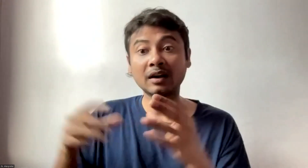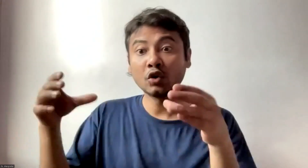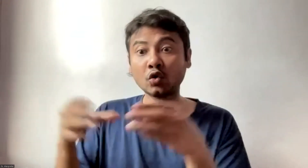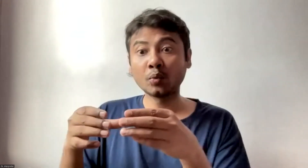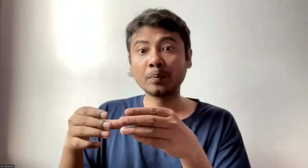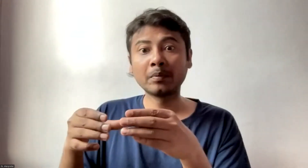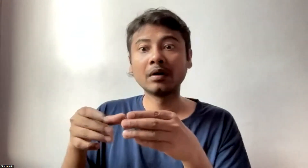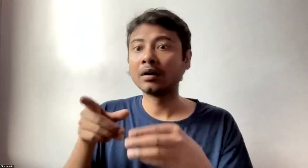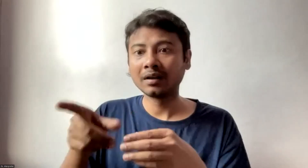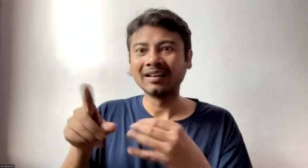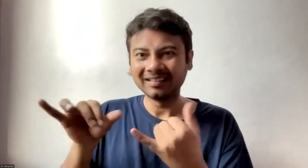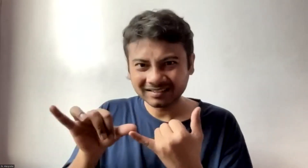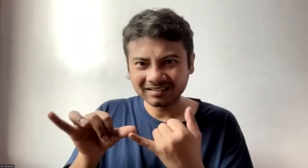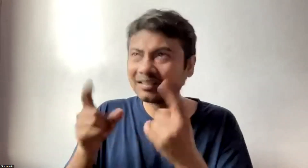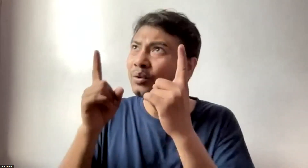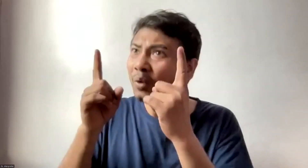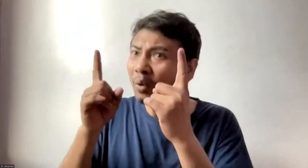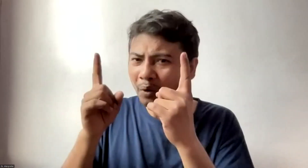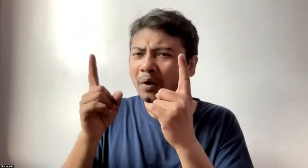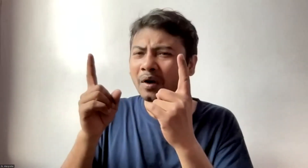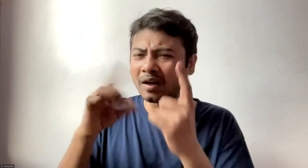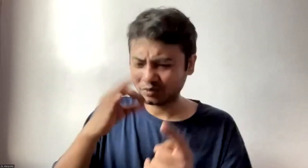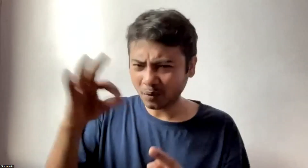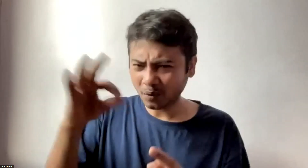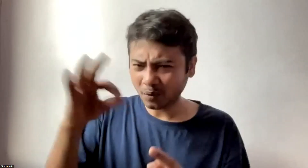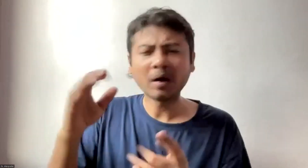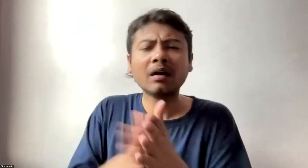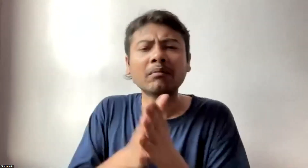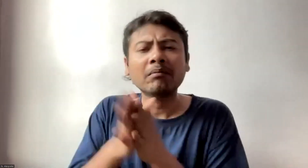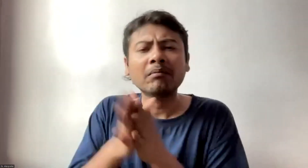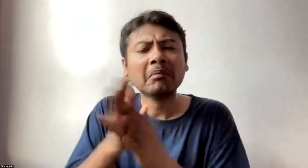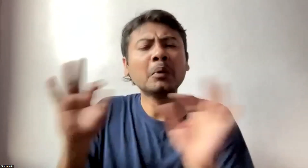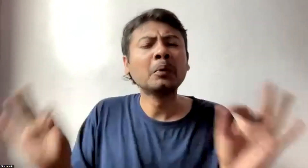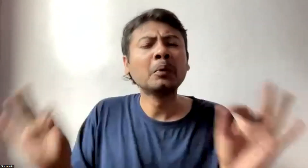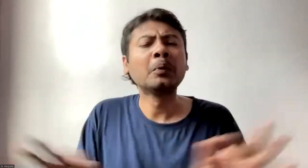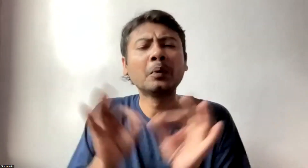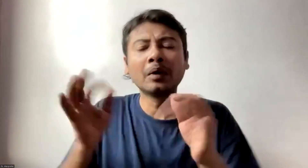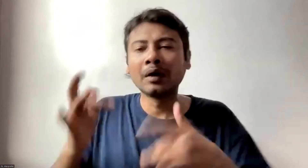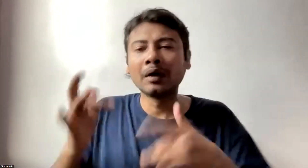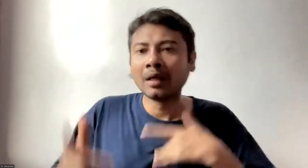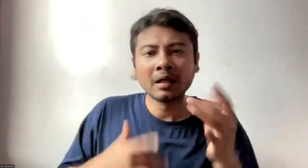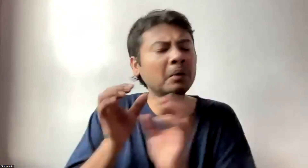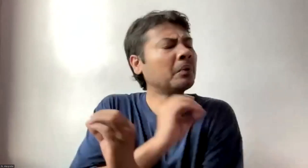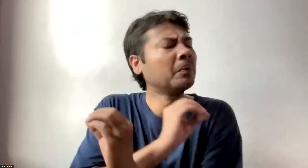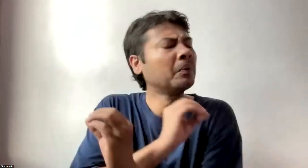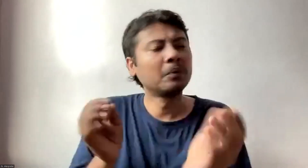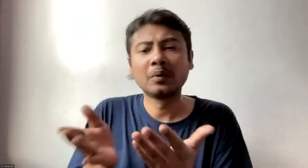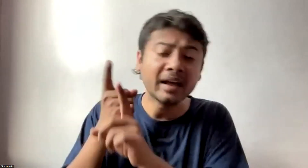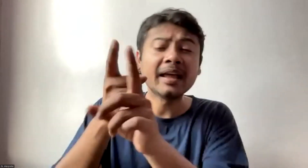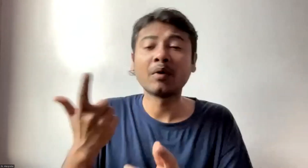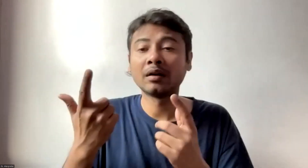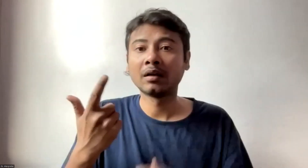he is so concerned about his senses, about satisfying his senses, his